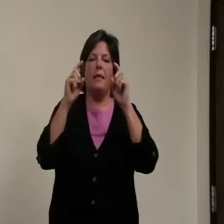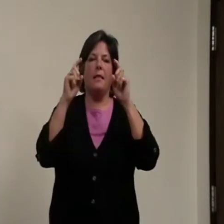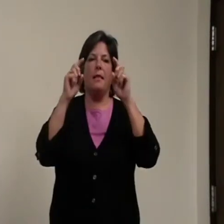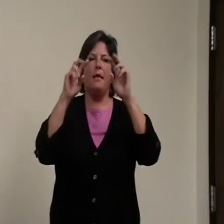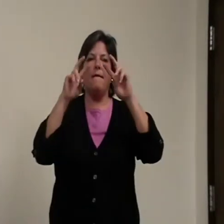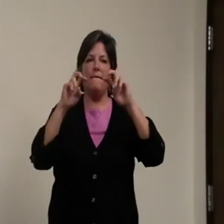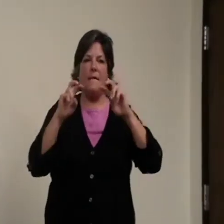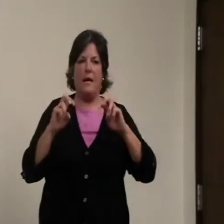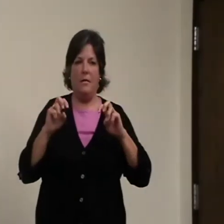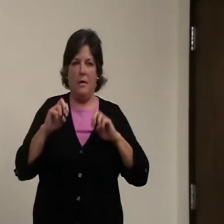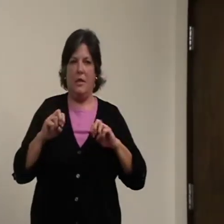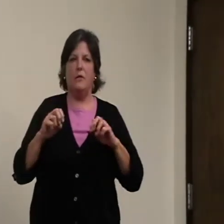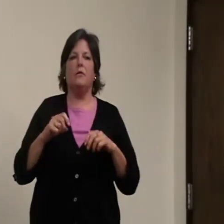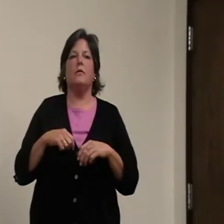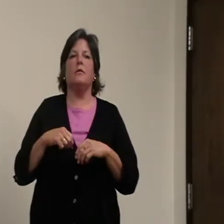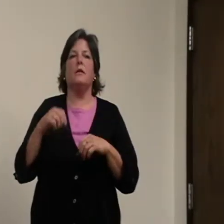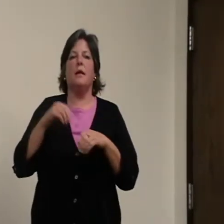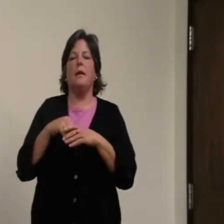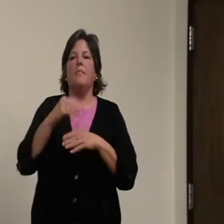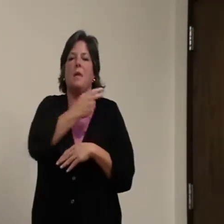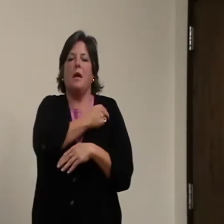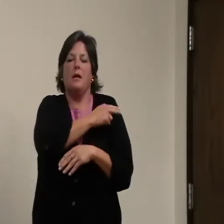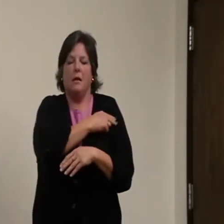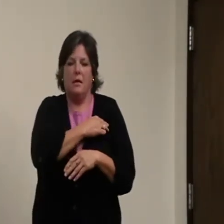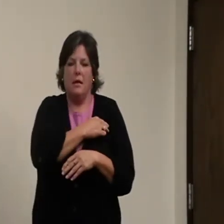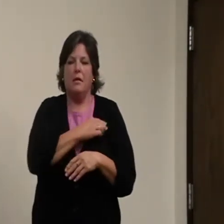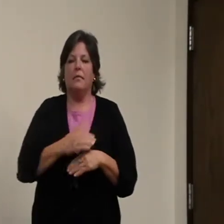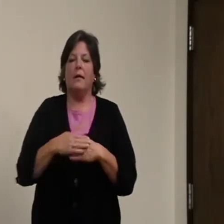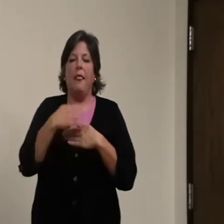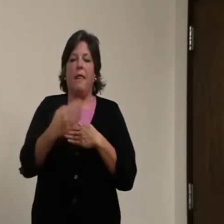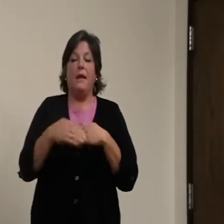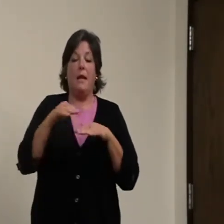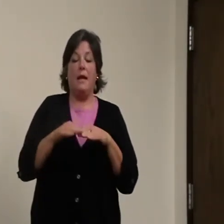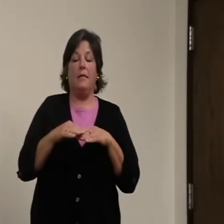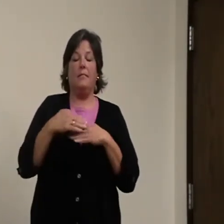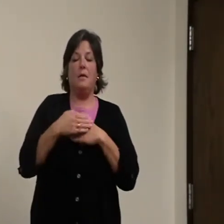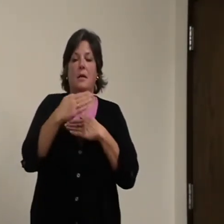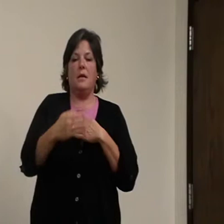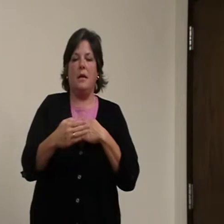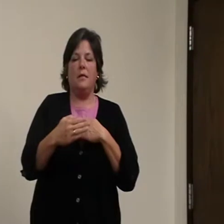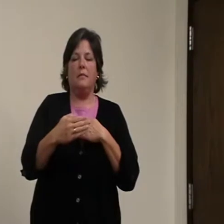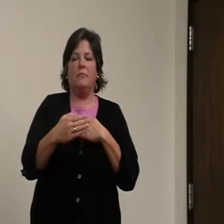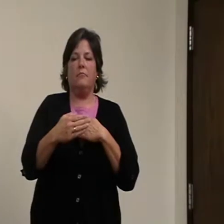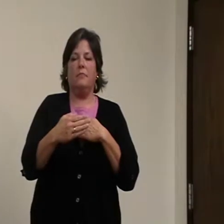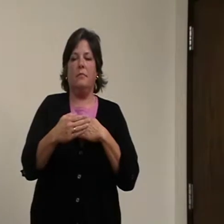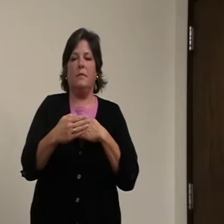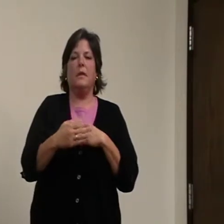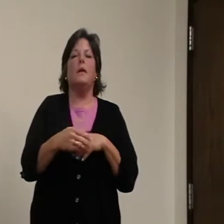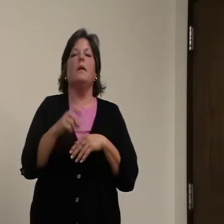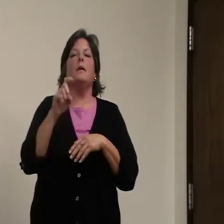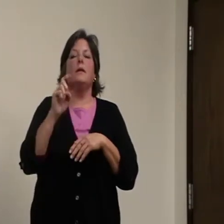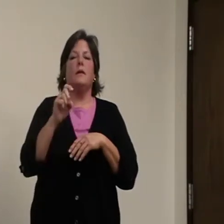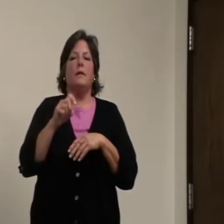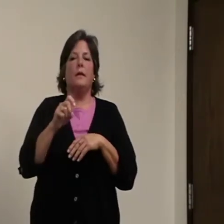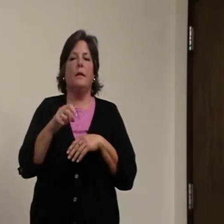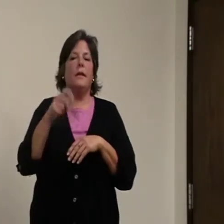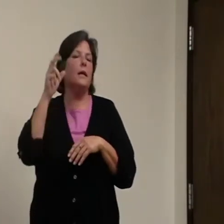our clinic? The next step after hearing evaluation would be to do a hearing aid evaluation, where